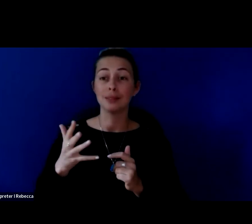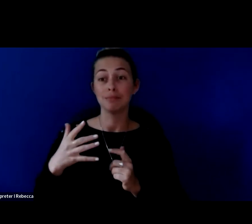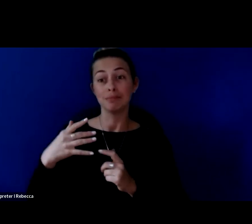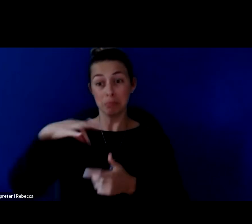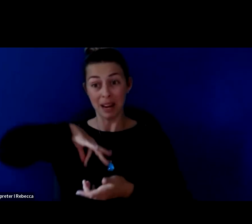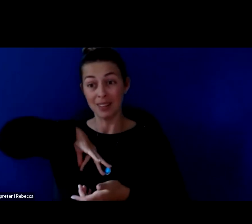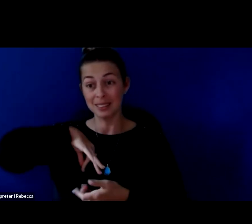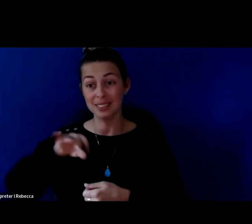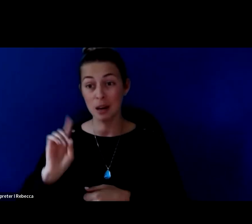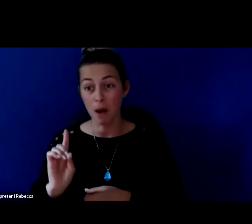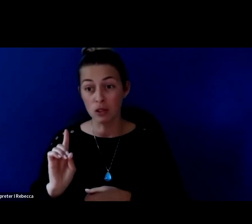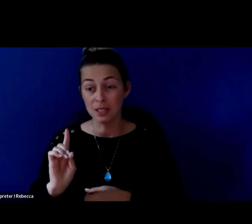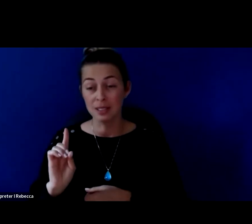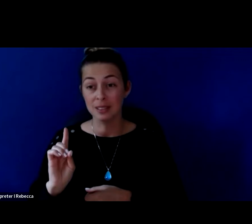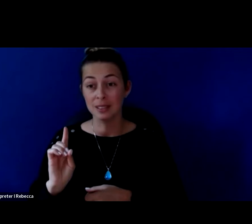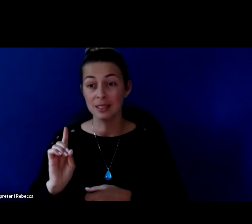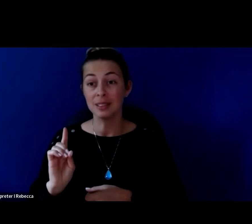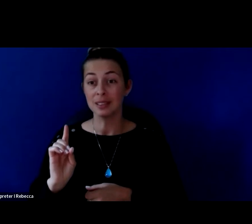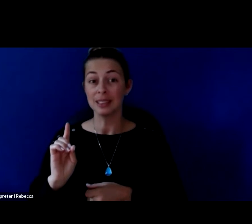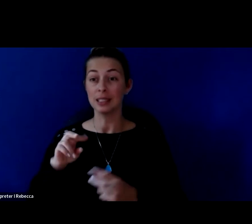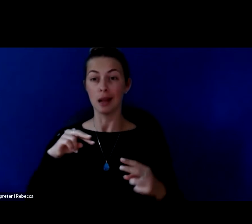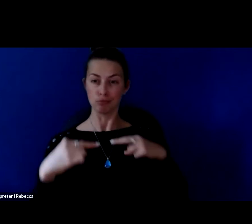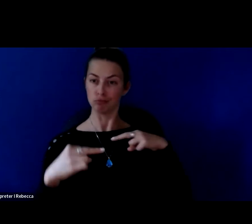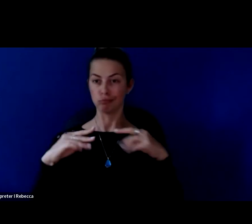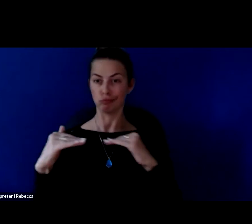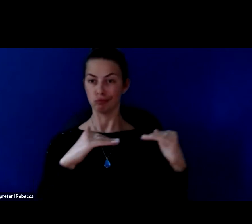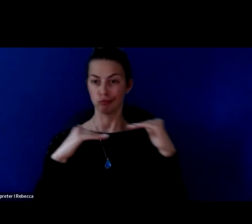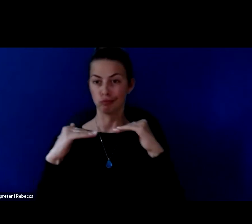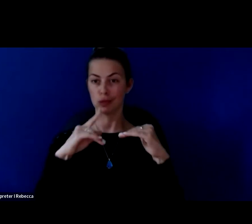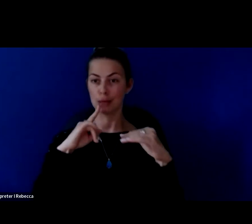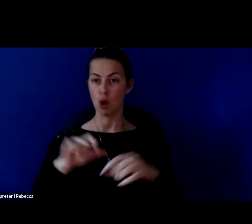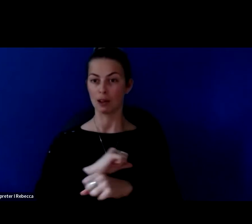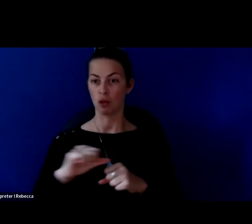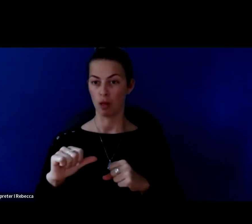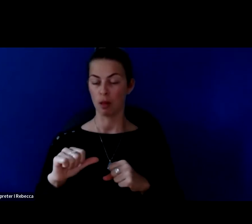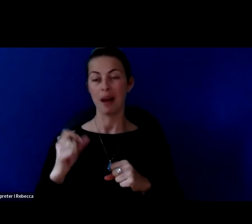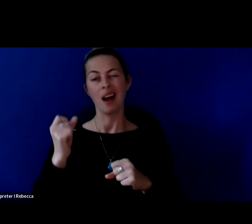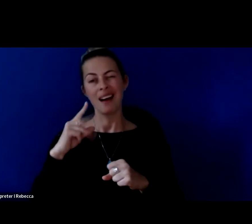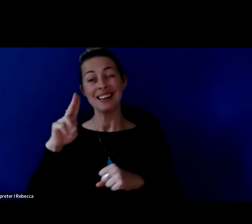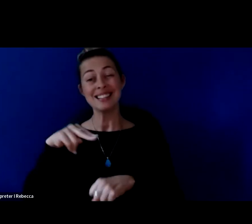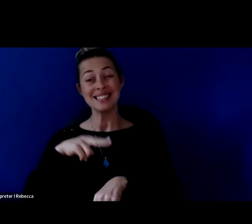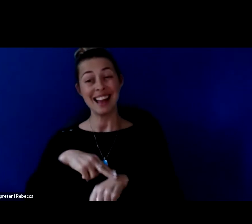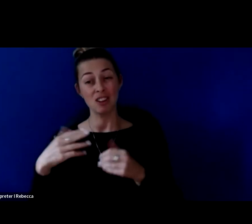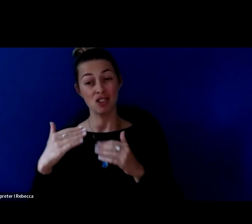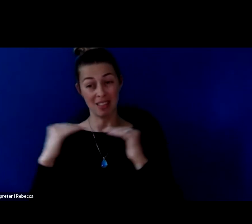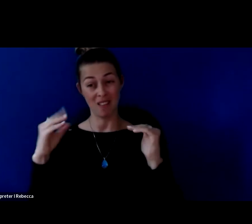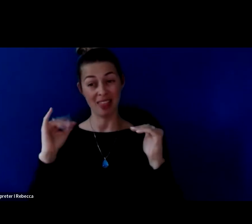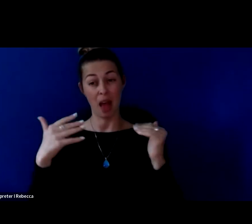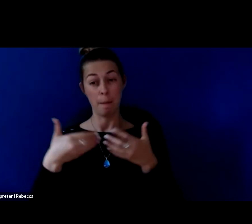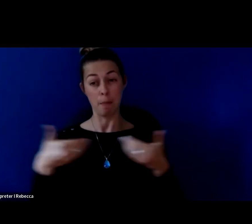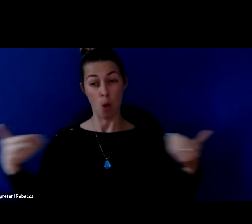because, we can see each other in very practical terms. But the national level polarization